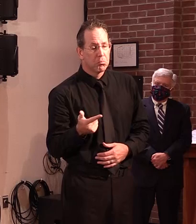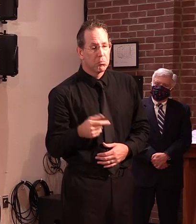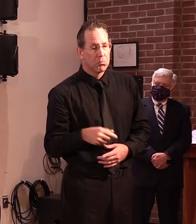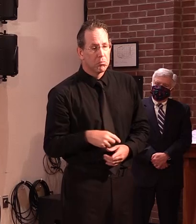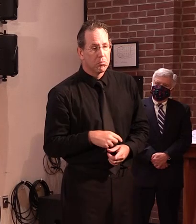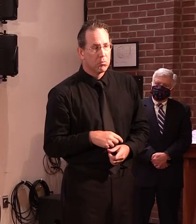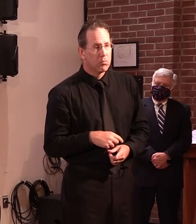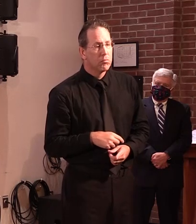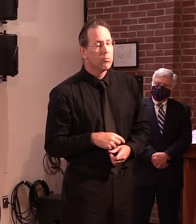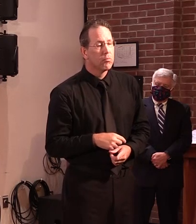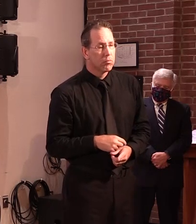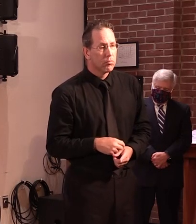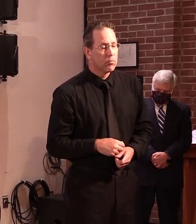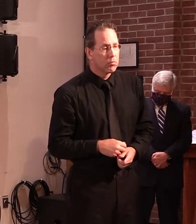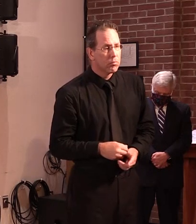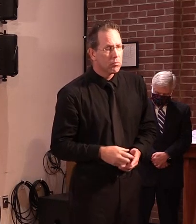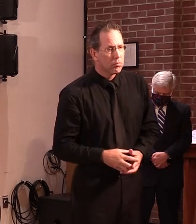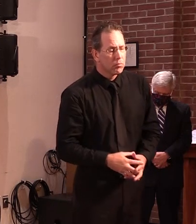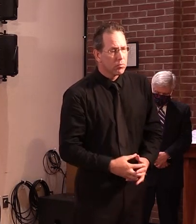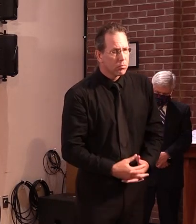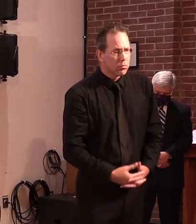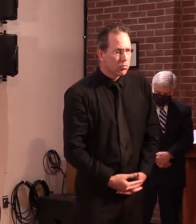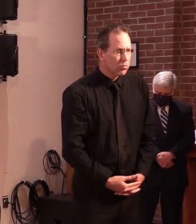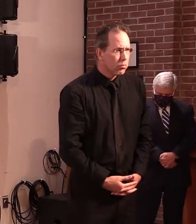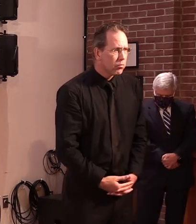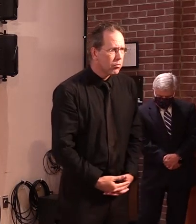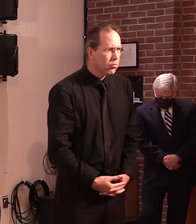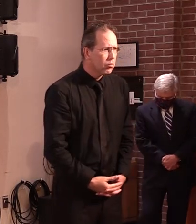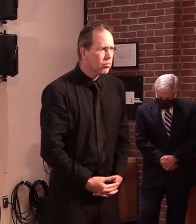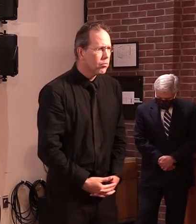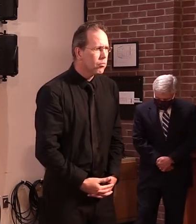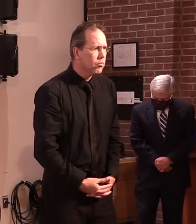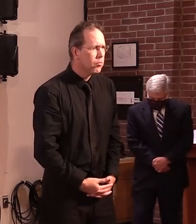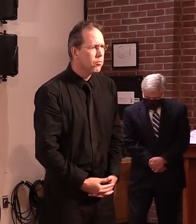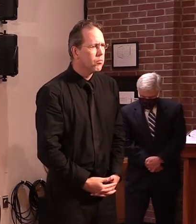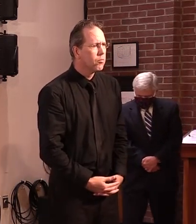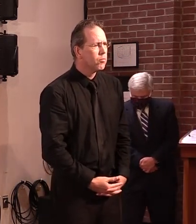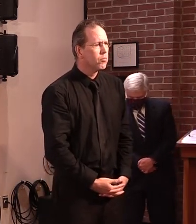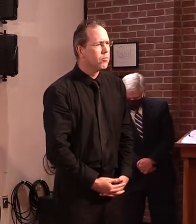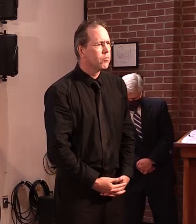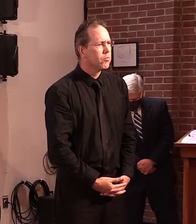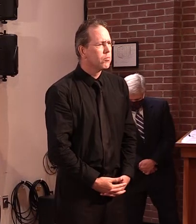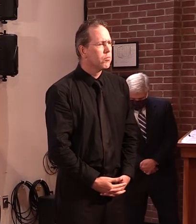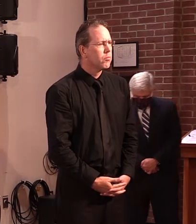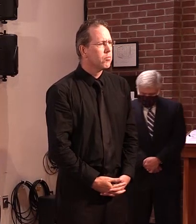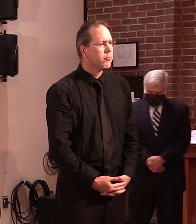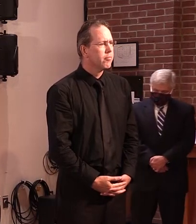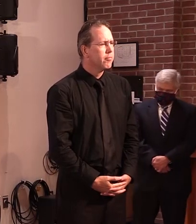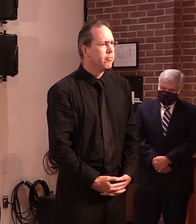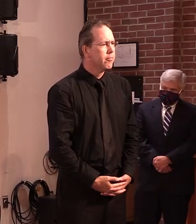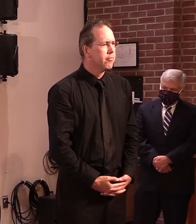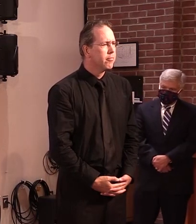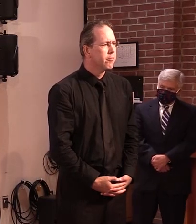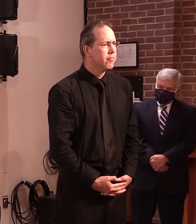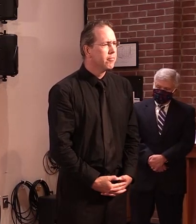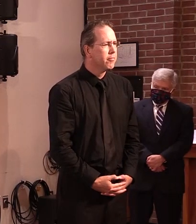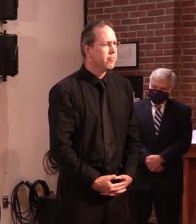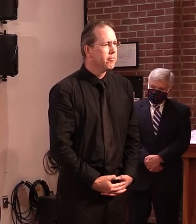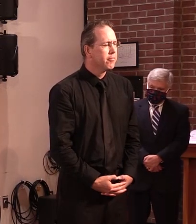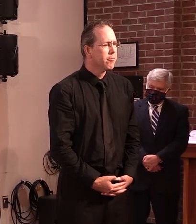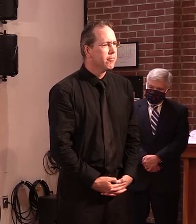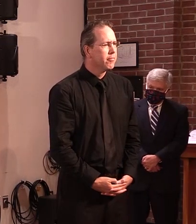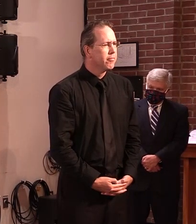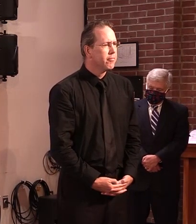Good morning. I thank you, Dr. Levine, for talking about our school here in our district, the Harwood District